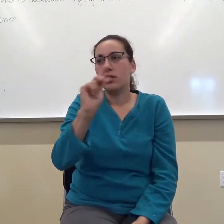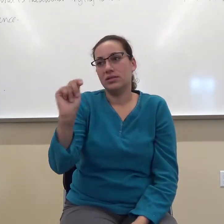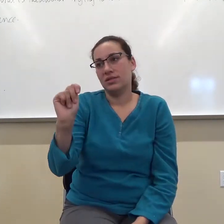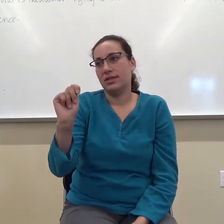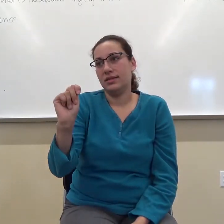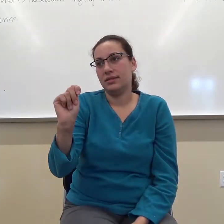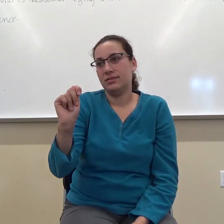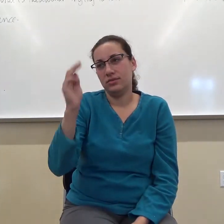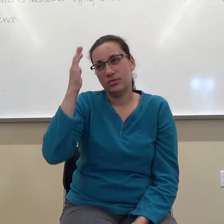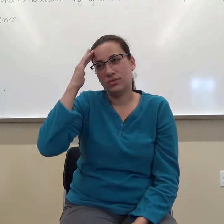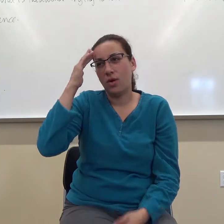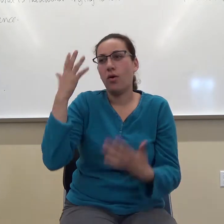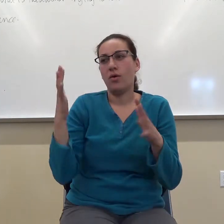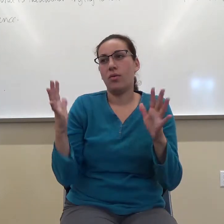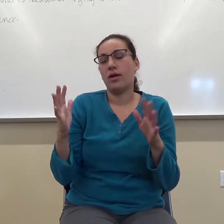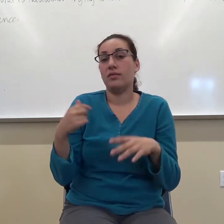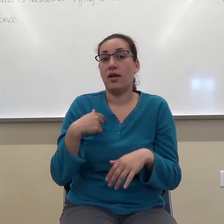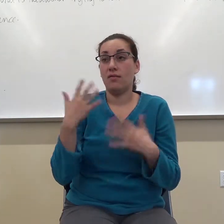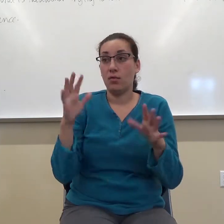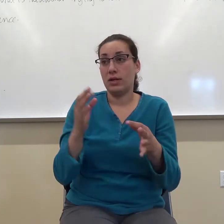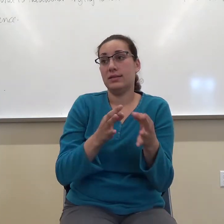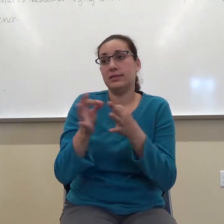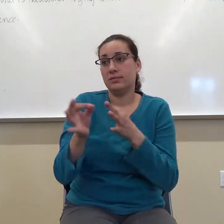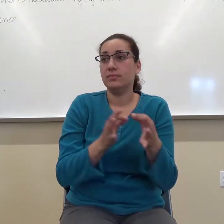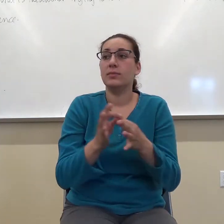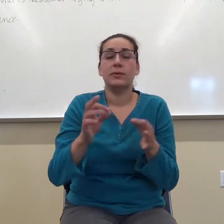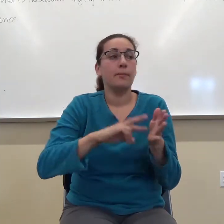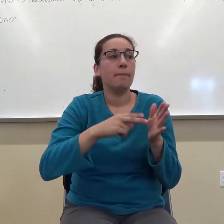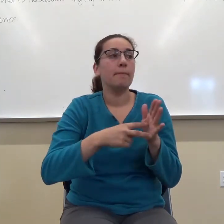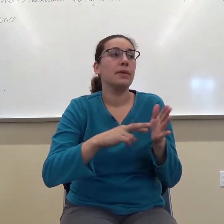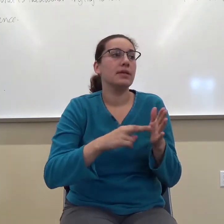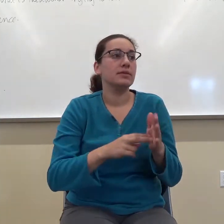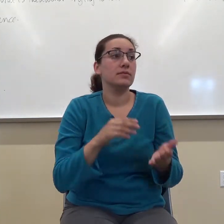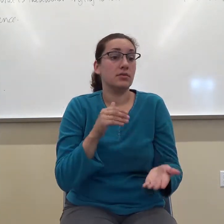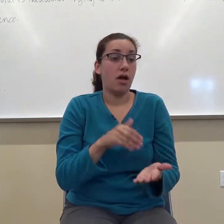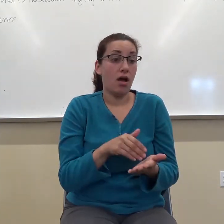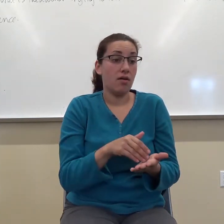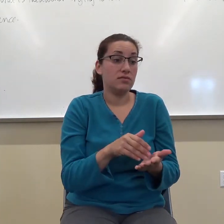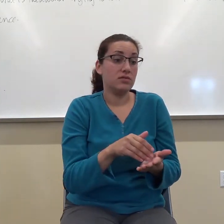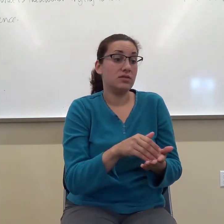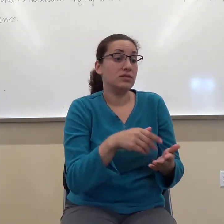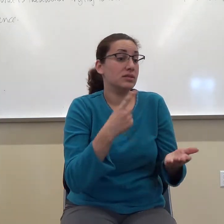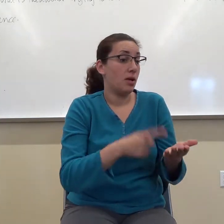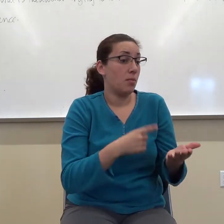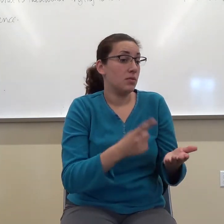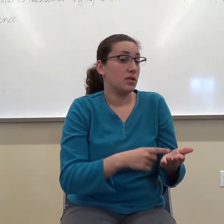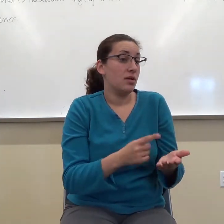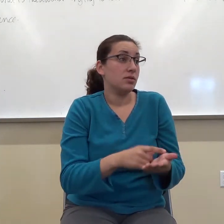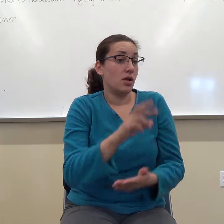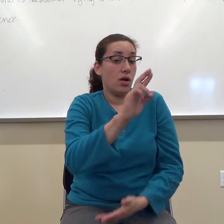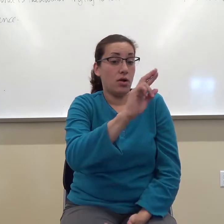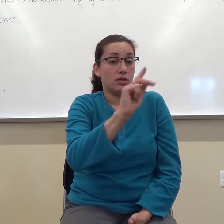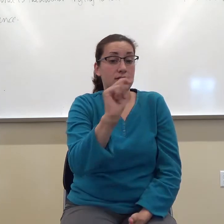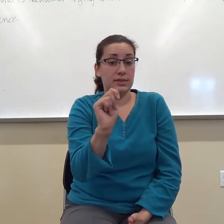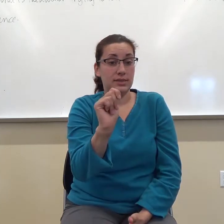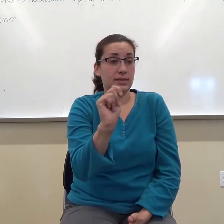I have been saying to you, very often, if the reversal transition comes in the second or third